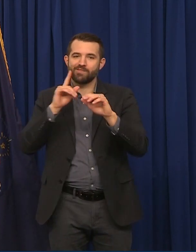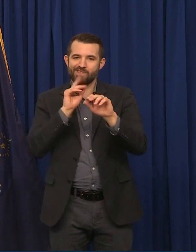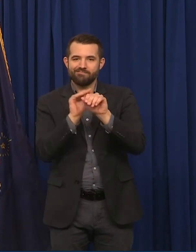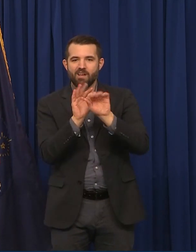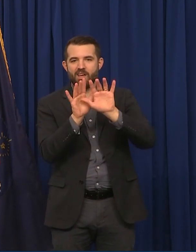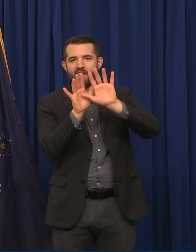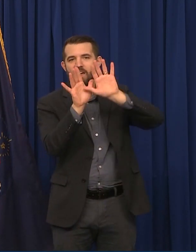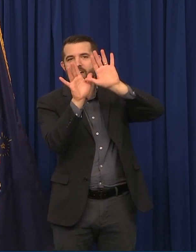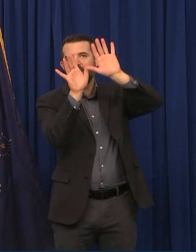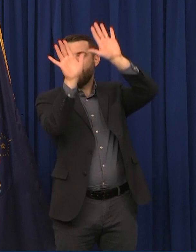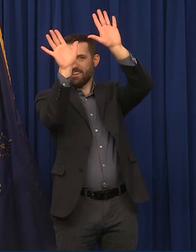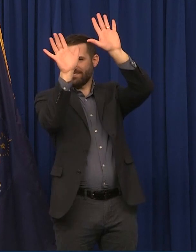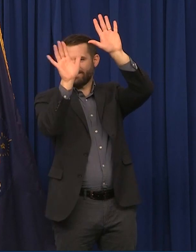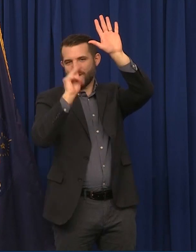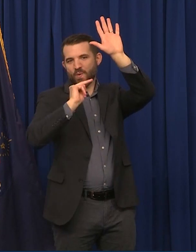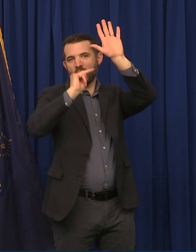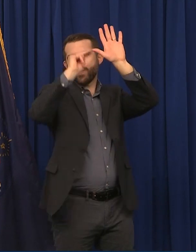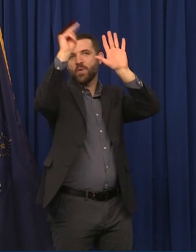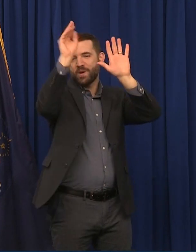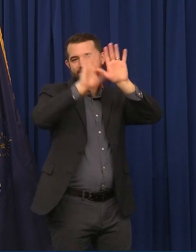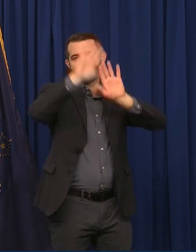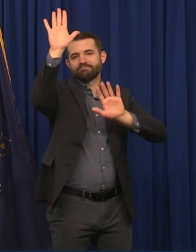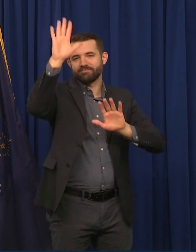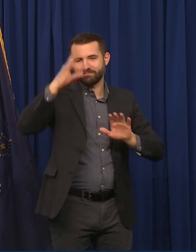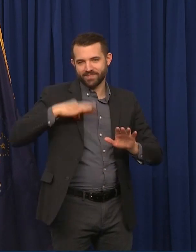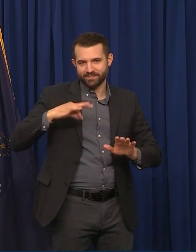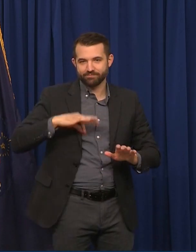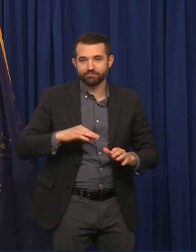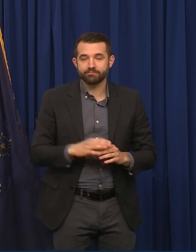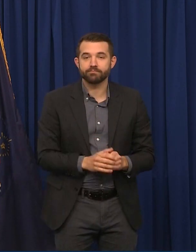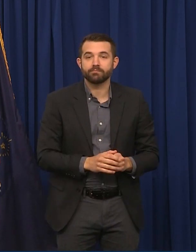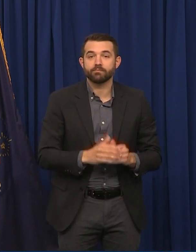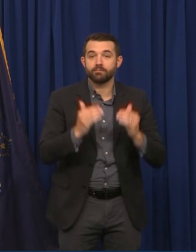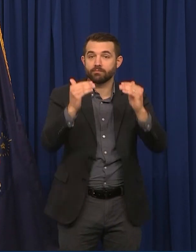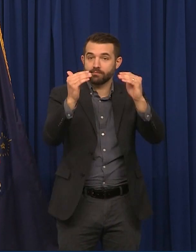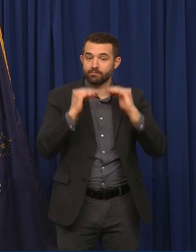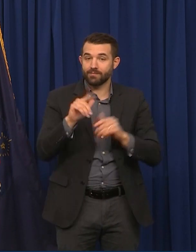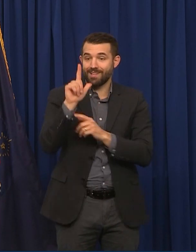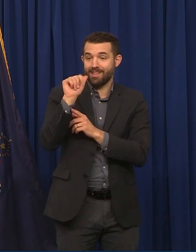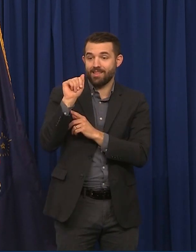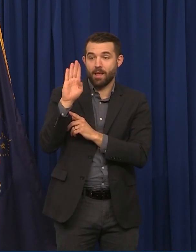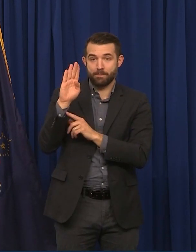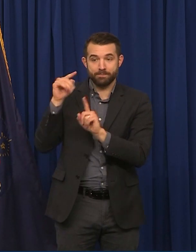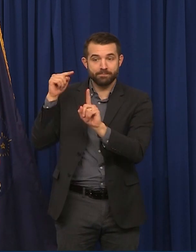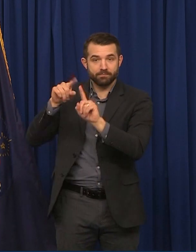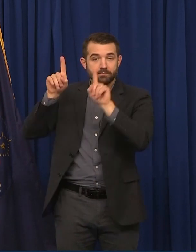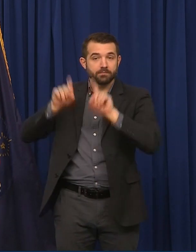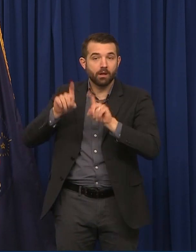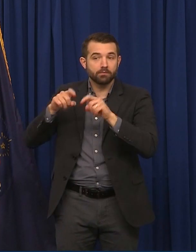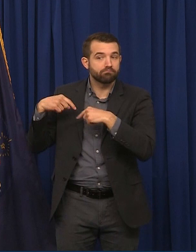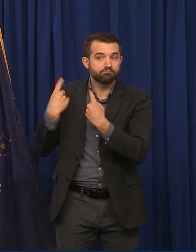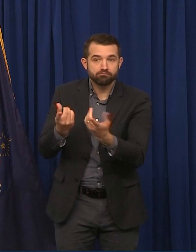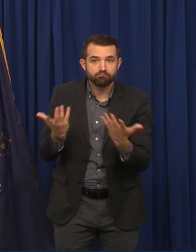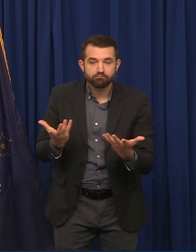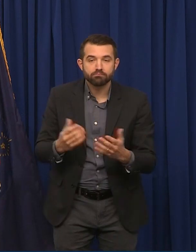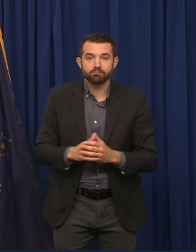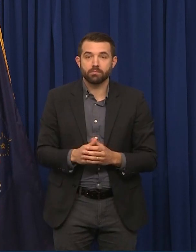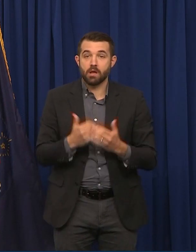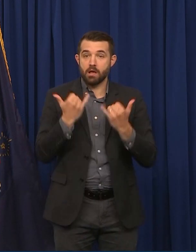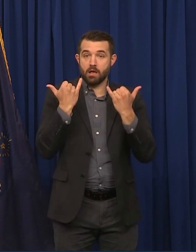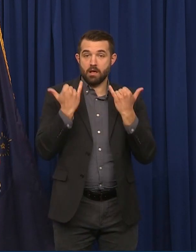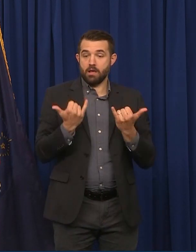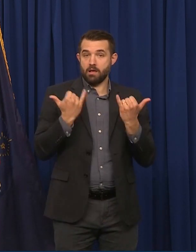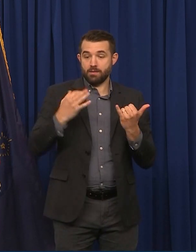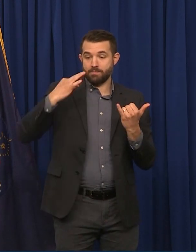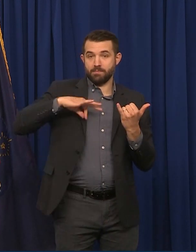I'd like to turn now to a brief update on our laboratory testing. At present, Maine CDC's laboratory here